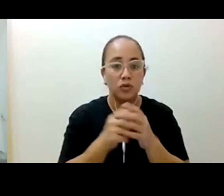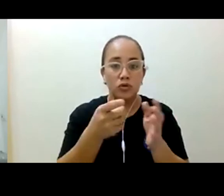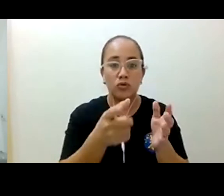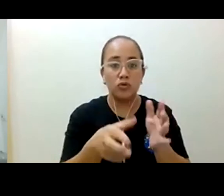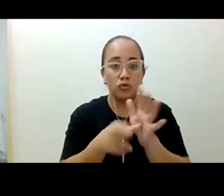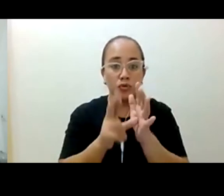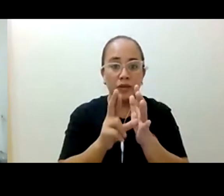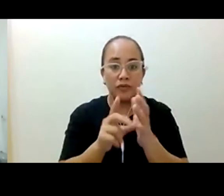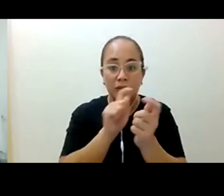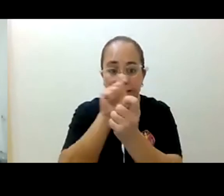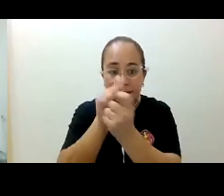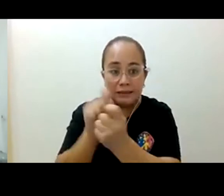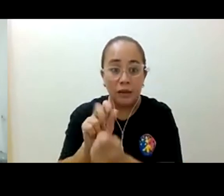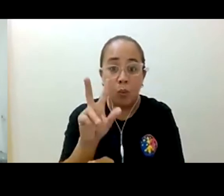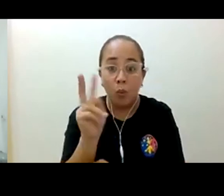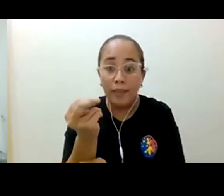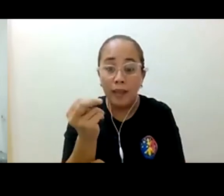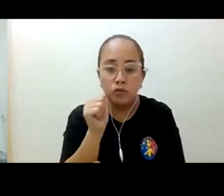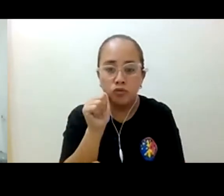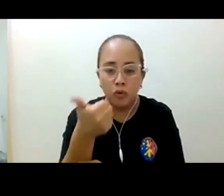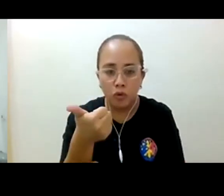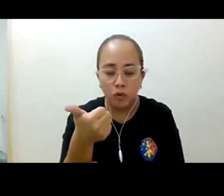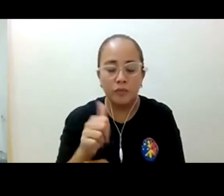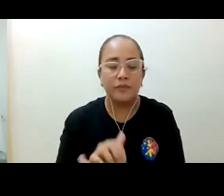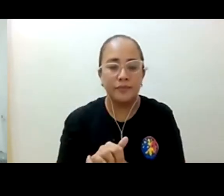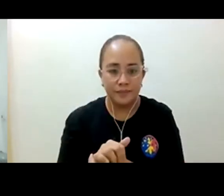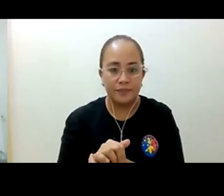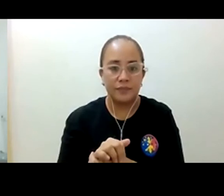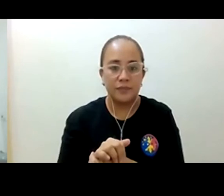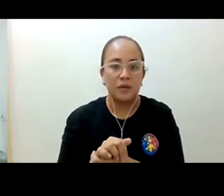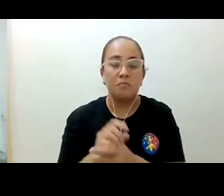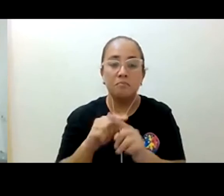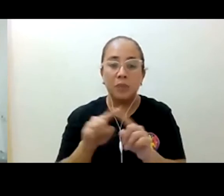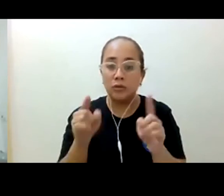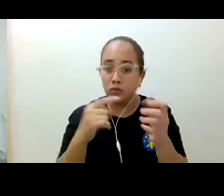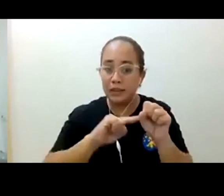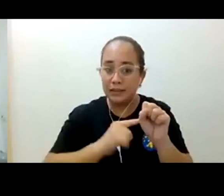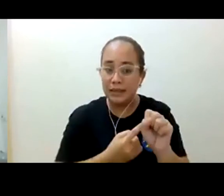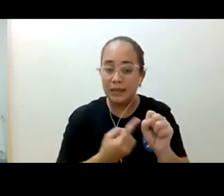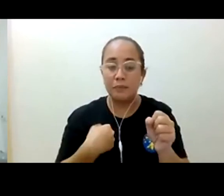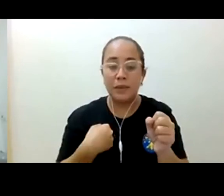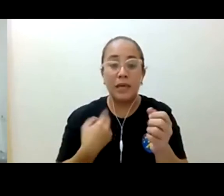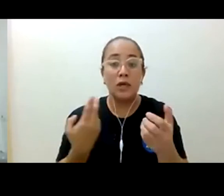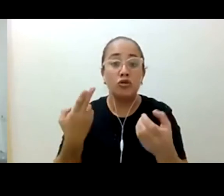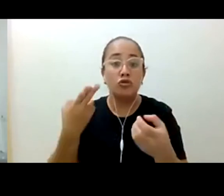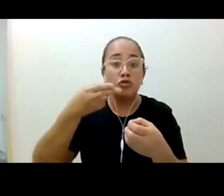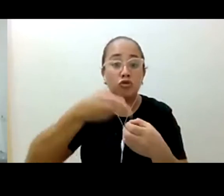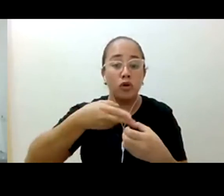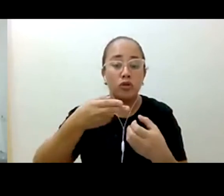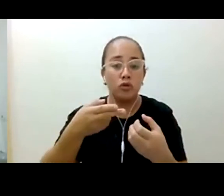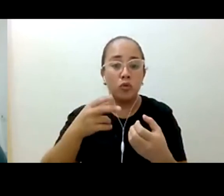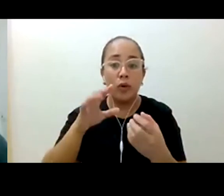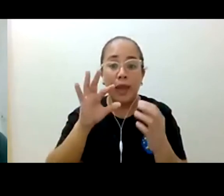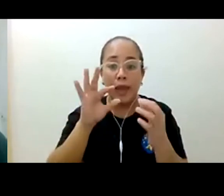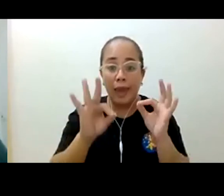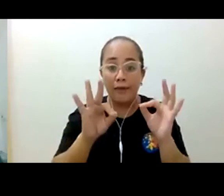in detail tomorrow. But you can start, and then I will join you when you're ready